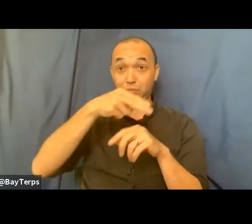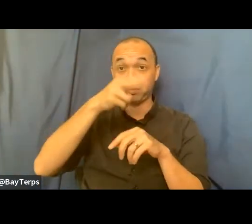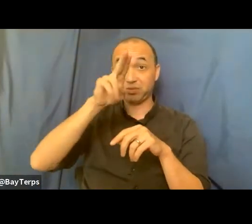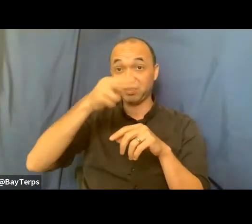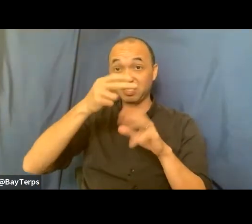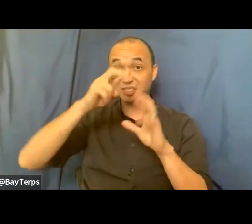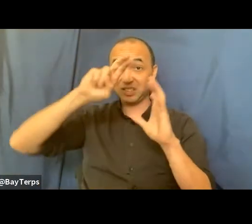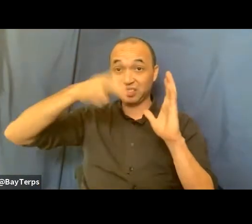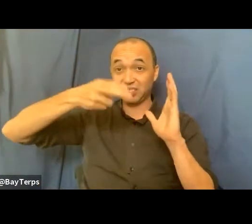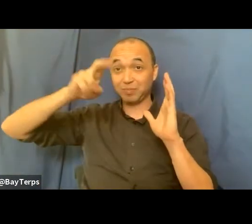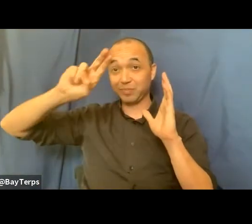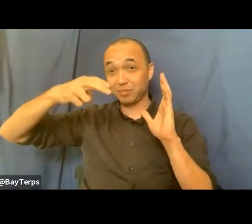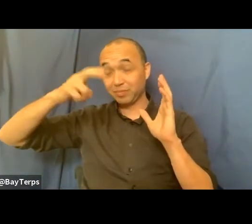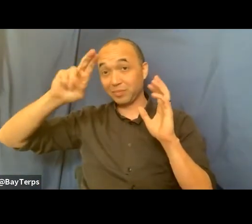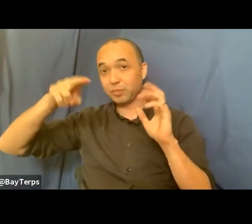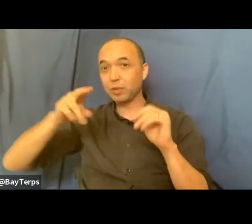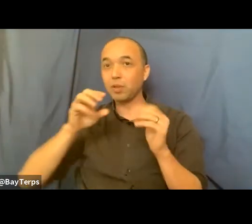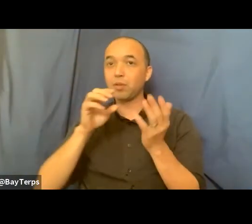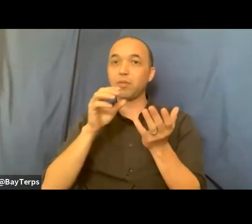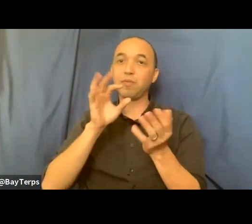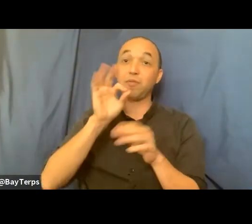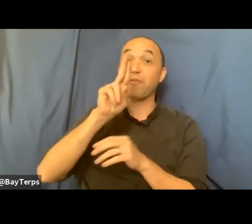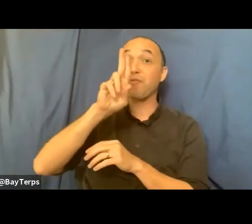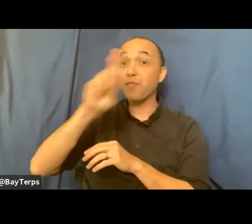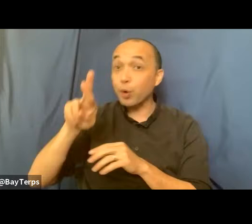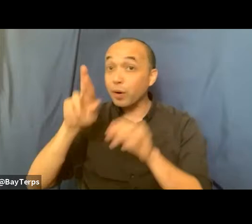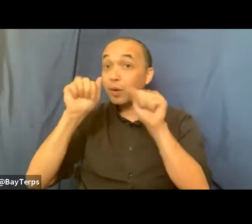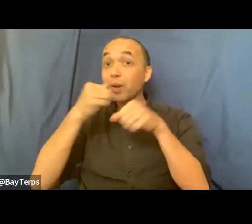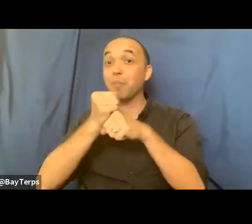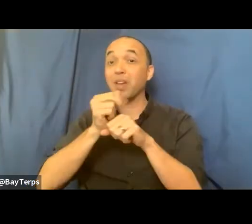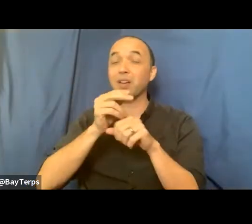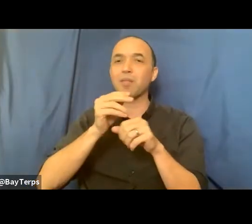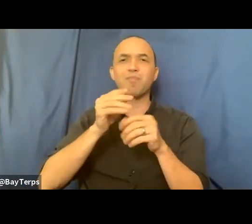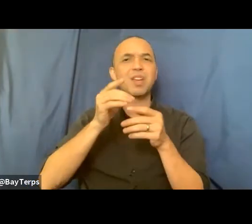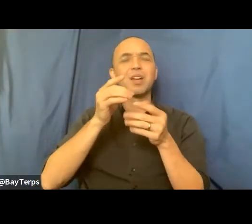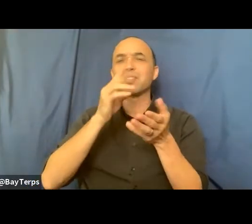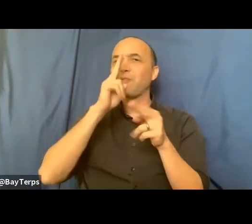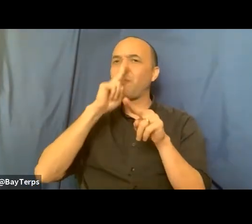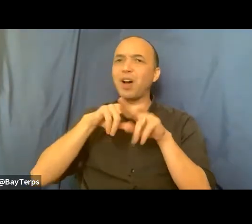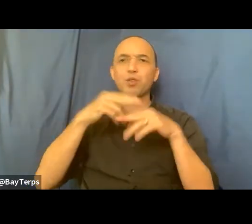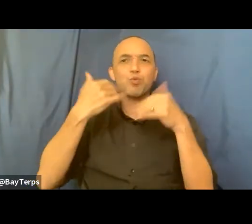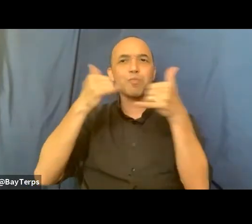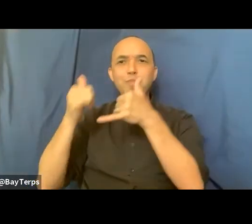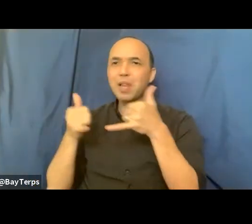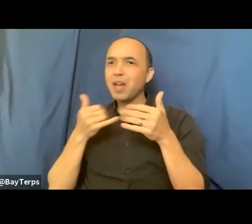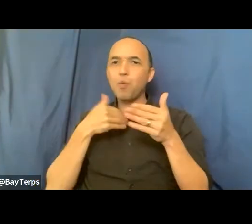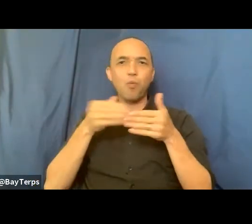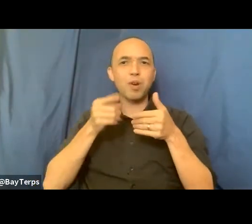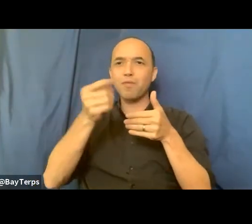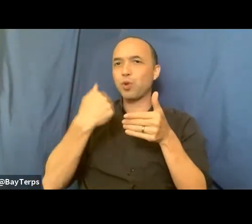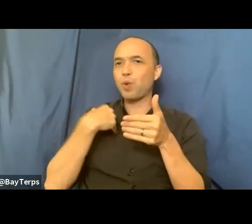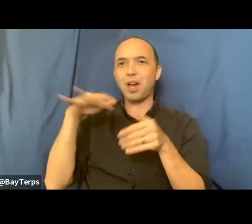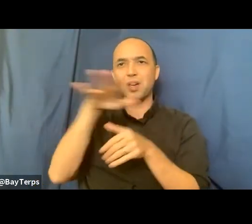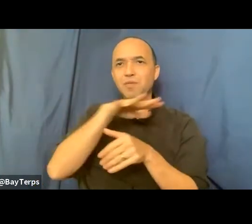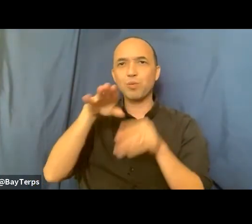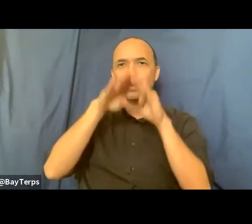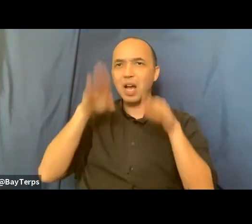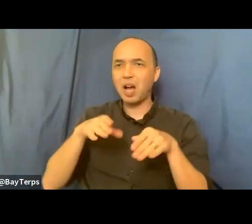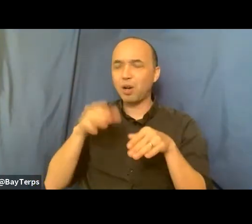This makes great fur. You know, you can really just have fun playing with items around the house.